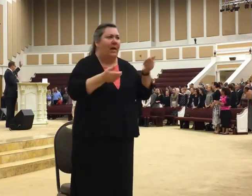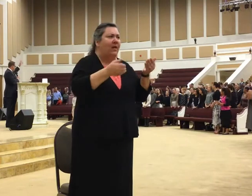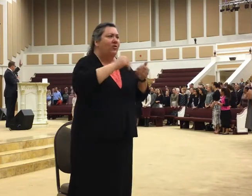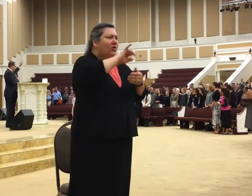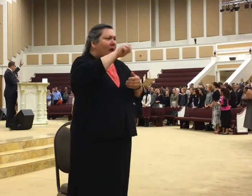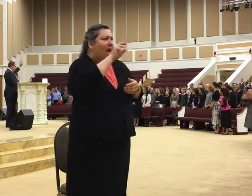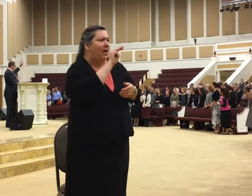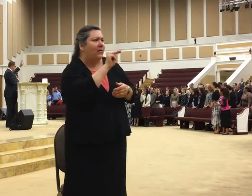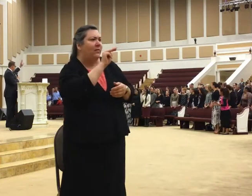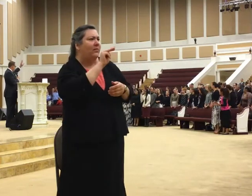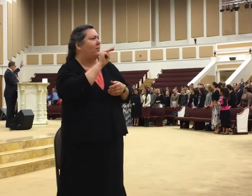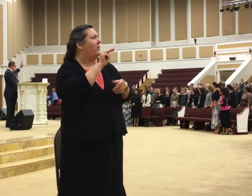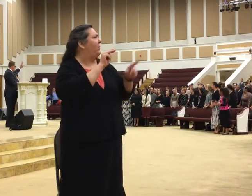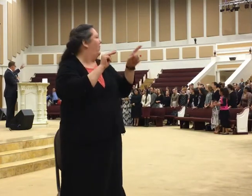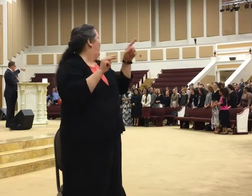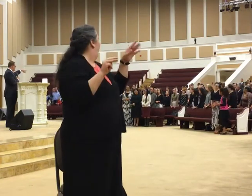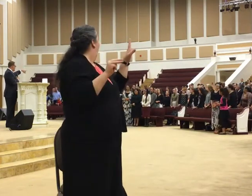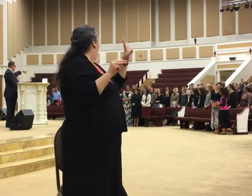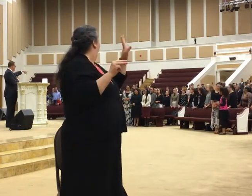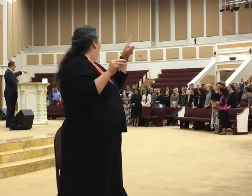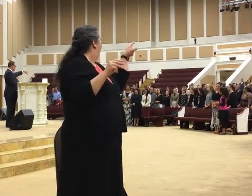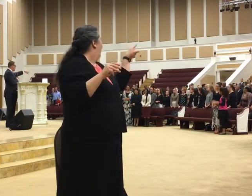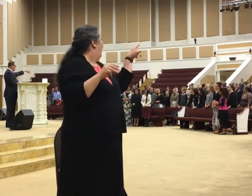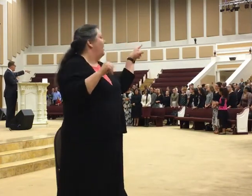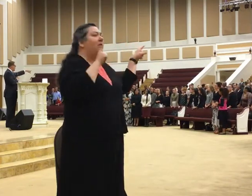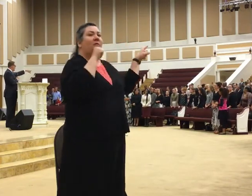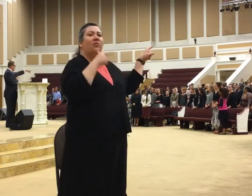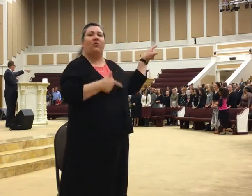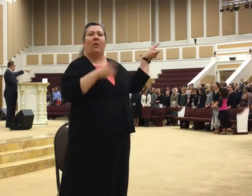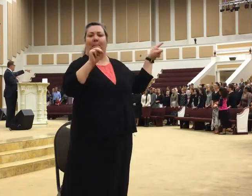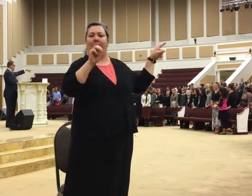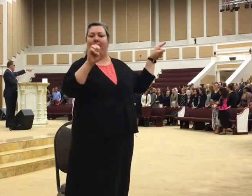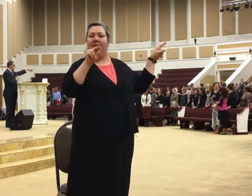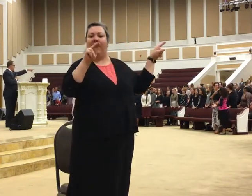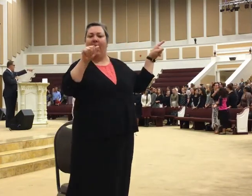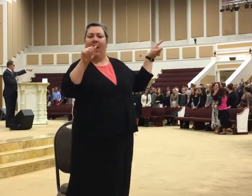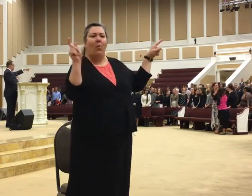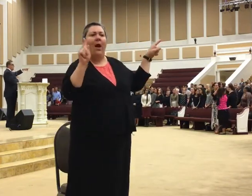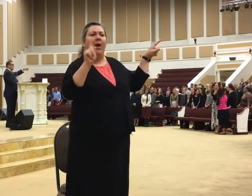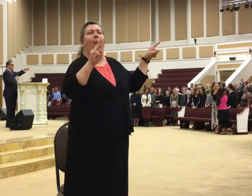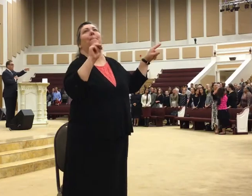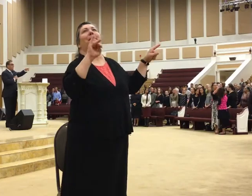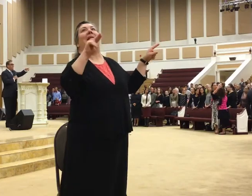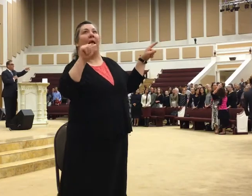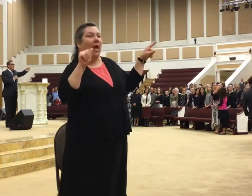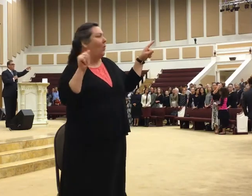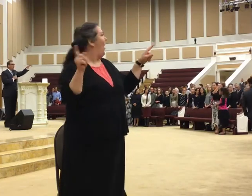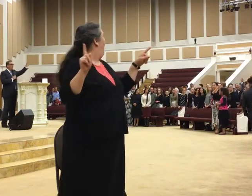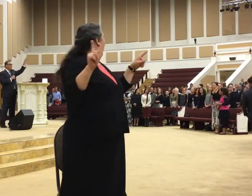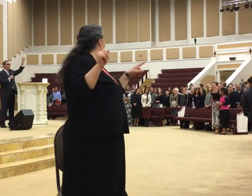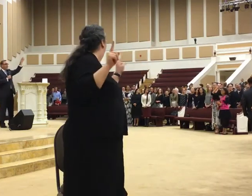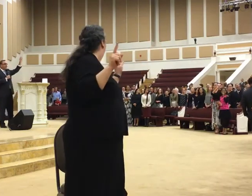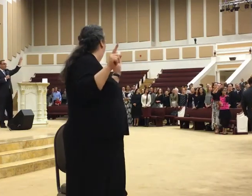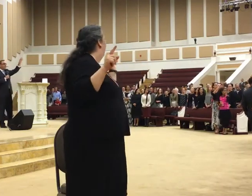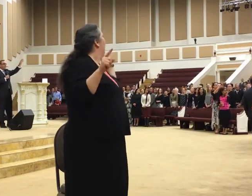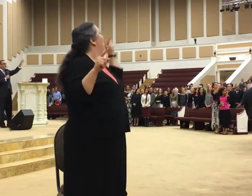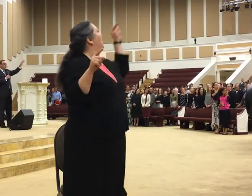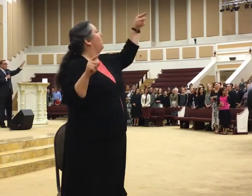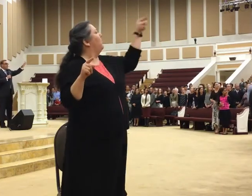Jamalise, wave your hand right there. And where's Sister Myrna? Where's Sister Myrna? Over where? Back in the